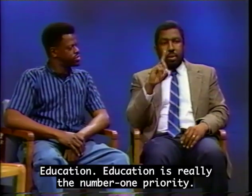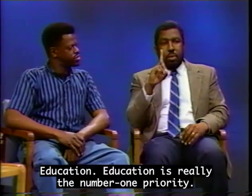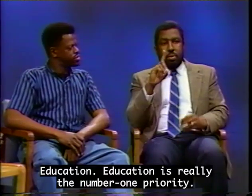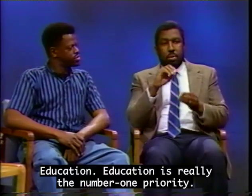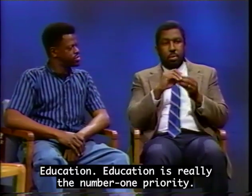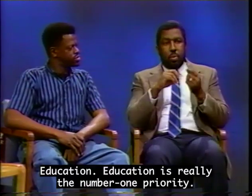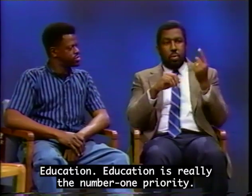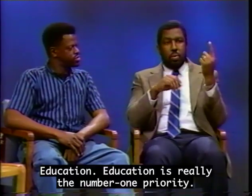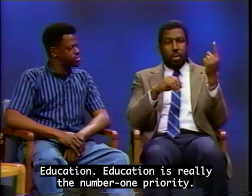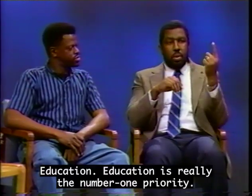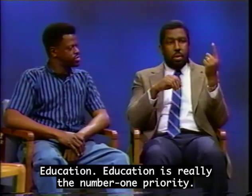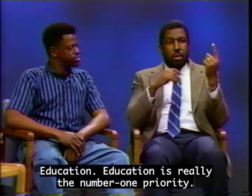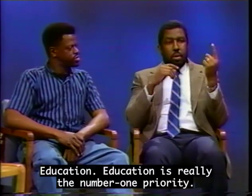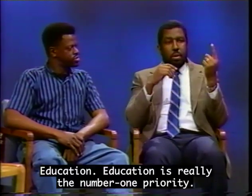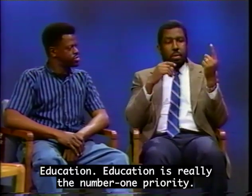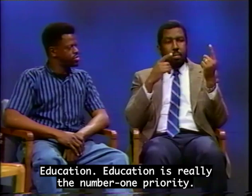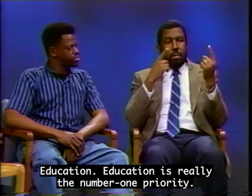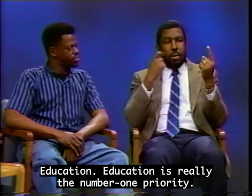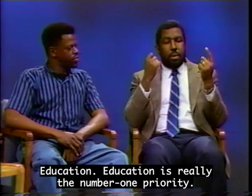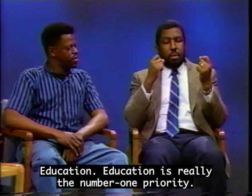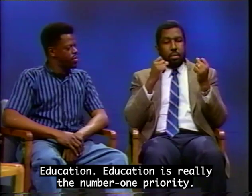Education. Education is really the number one priority.